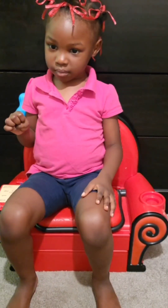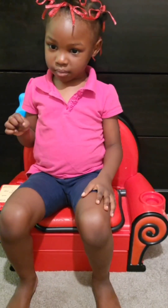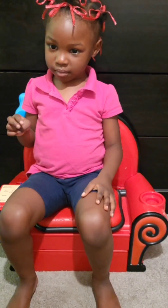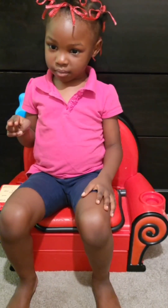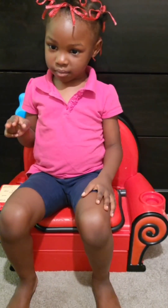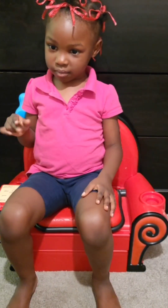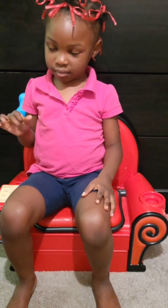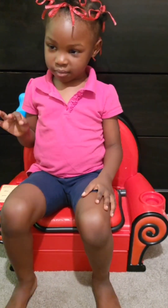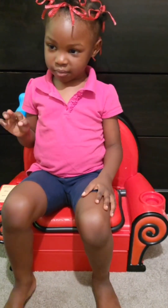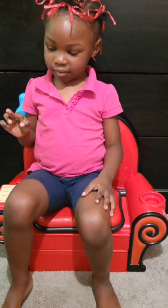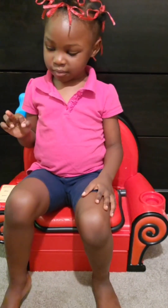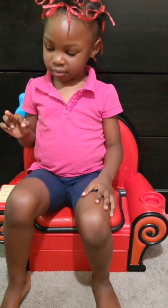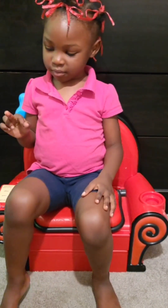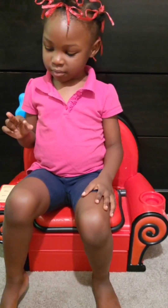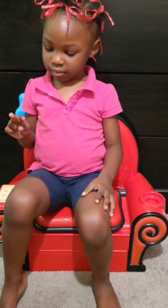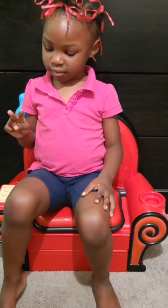F. G.